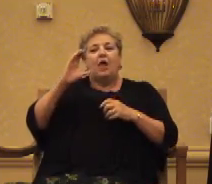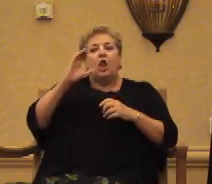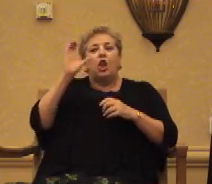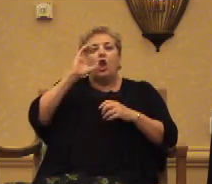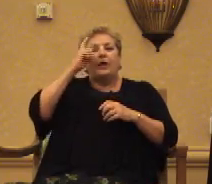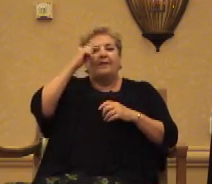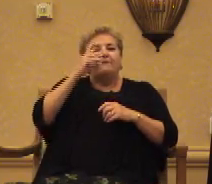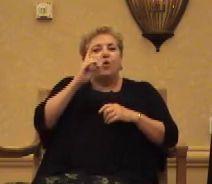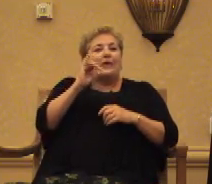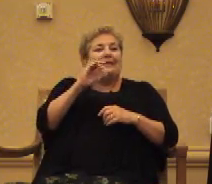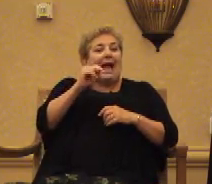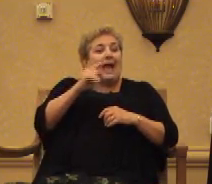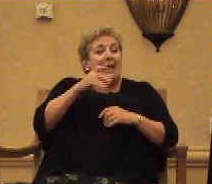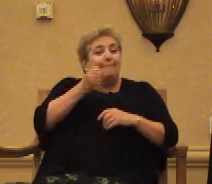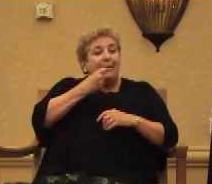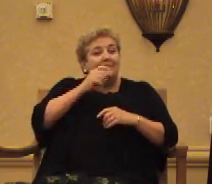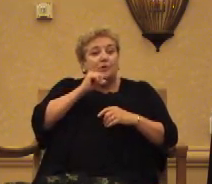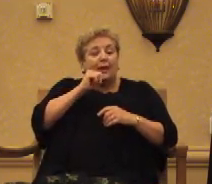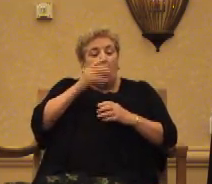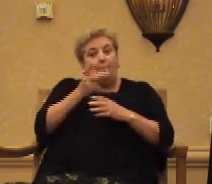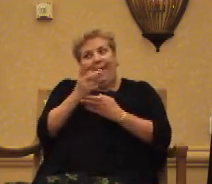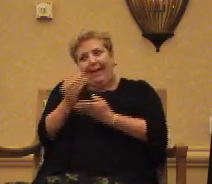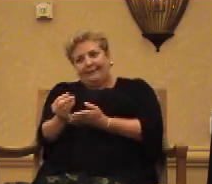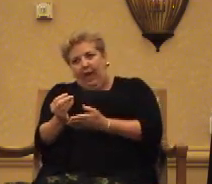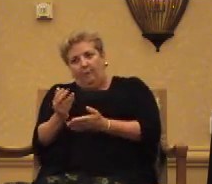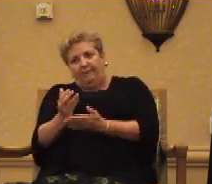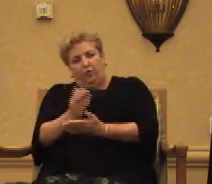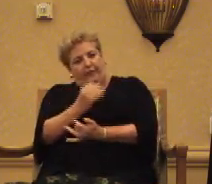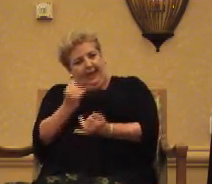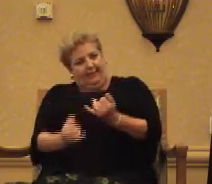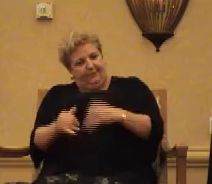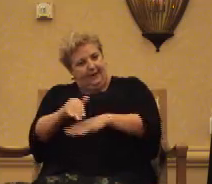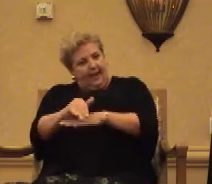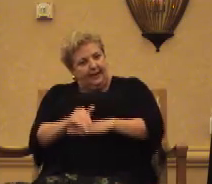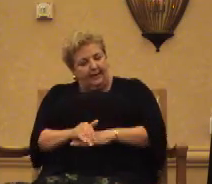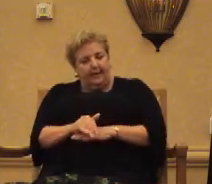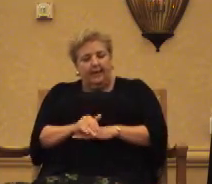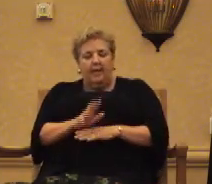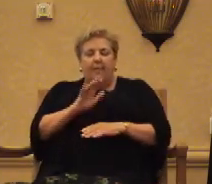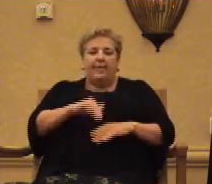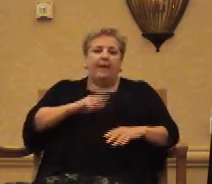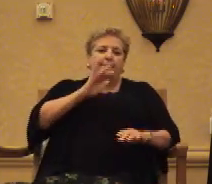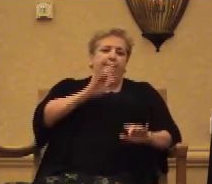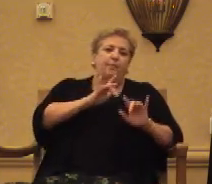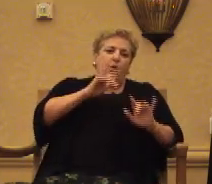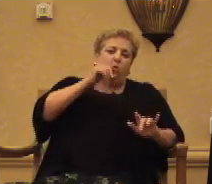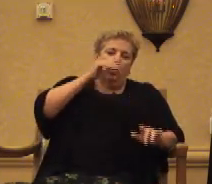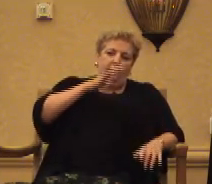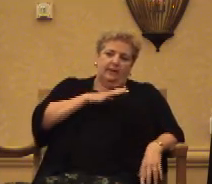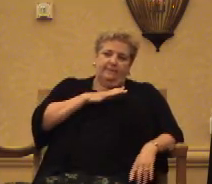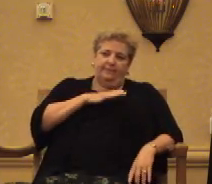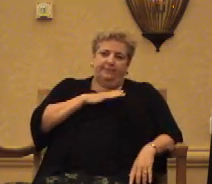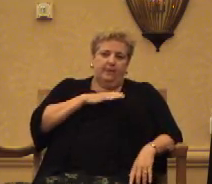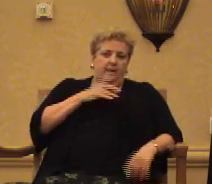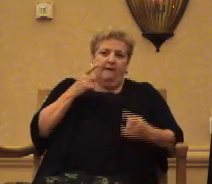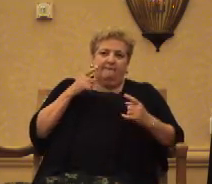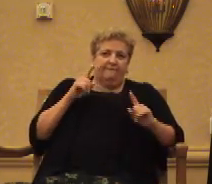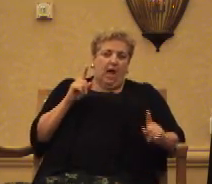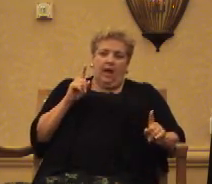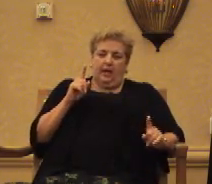passed out by the second half of the evening. But poor woman was just so afraid. She finally searched diligently, couldn't